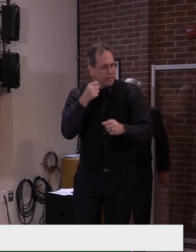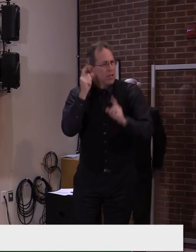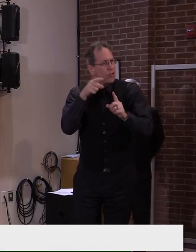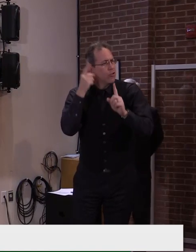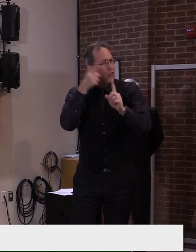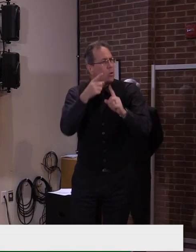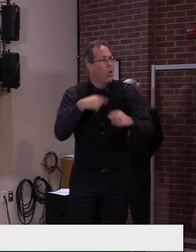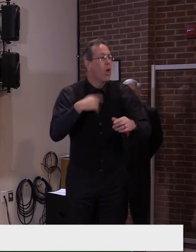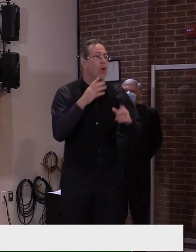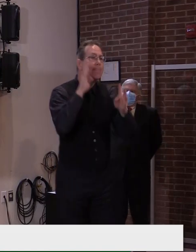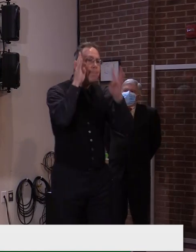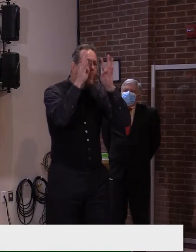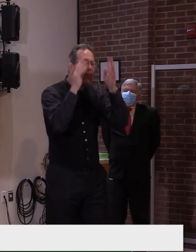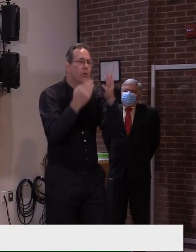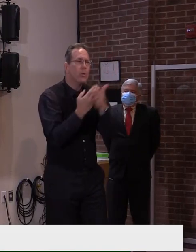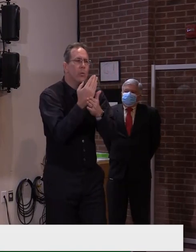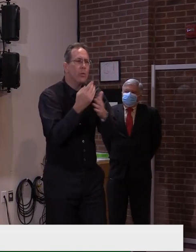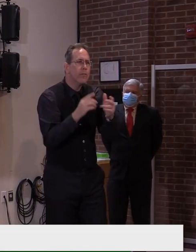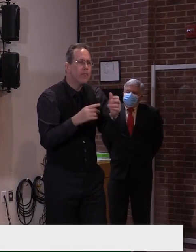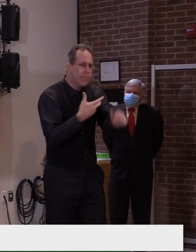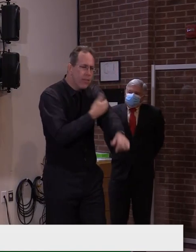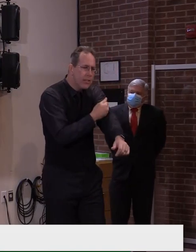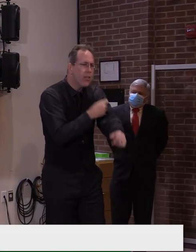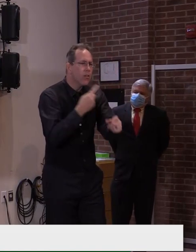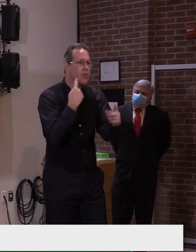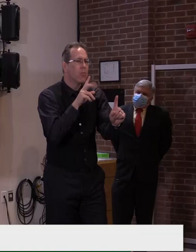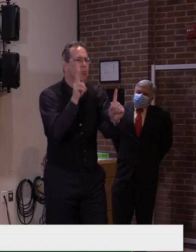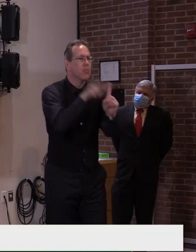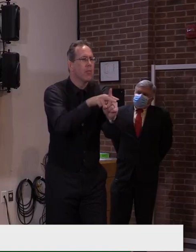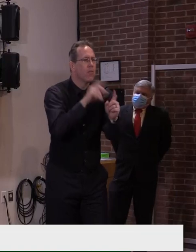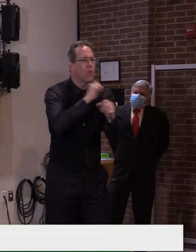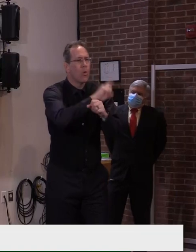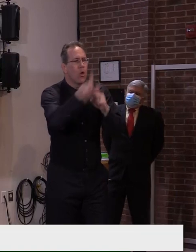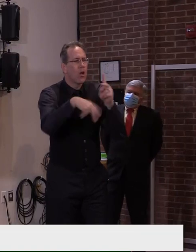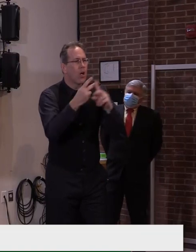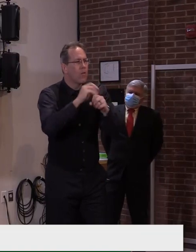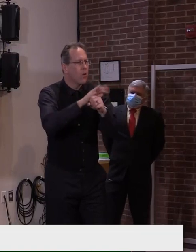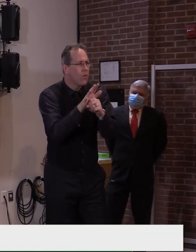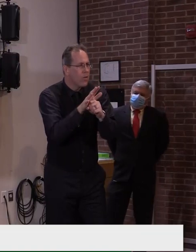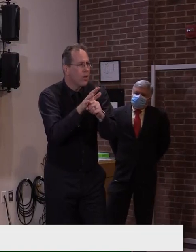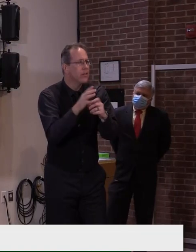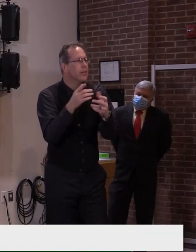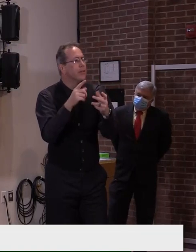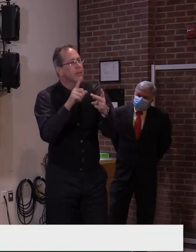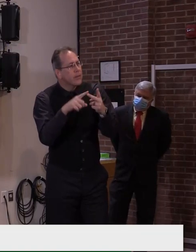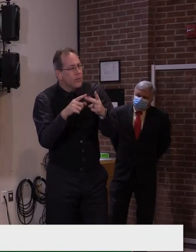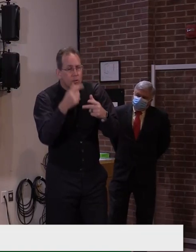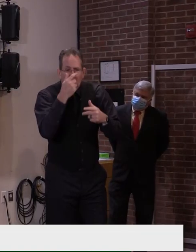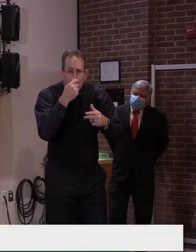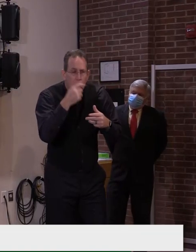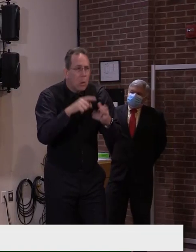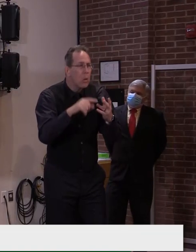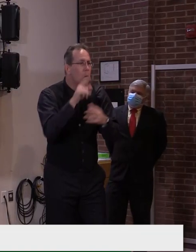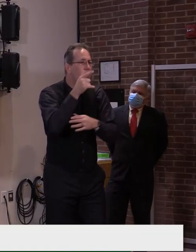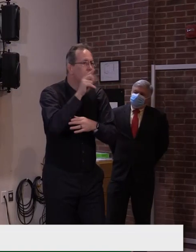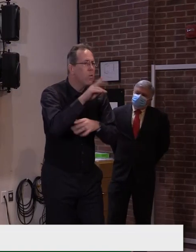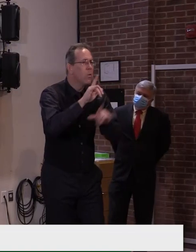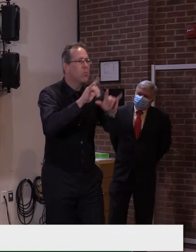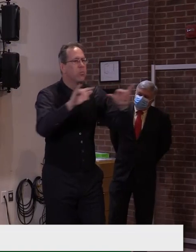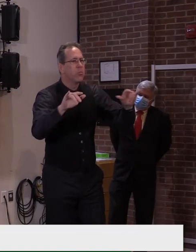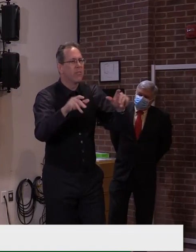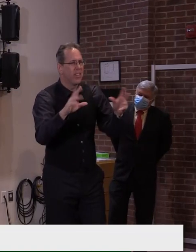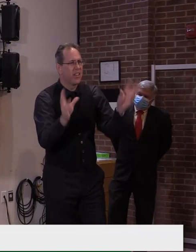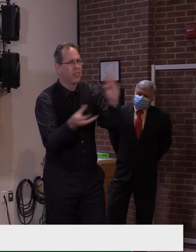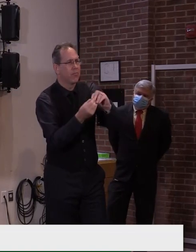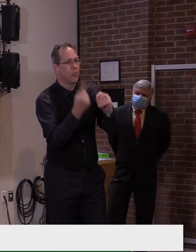one we're preoccupied with right now. But I really don't have any more insight to give you in terms of how those trials are